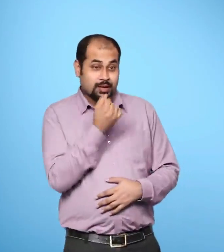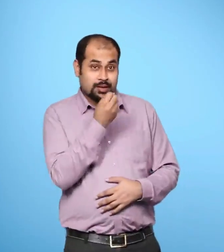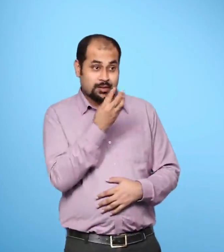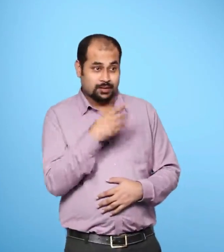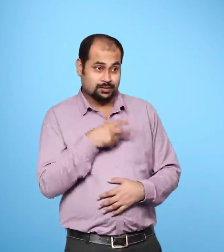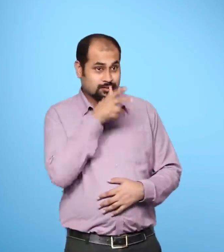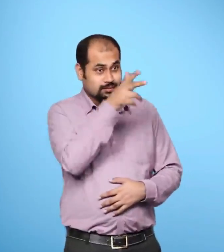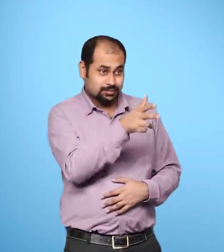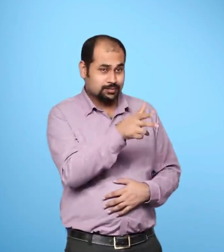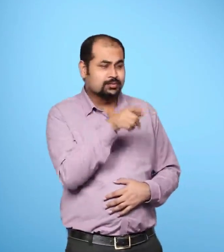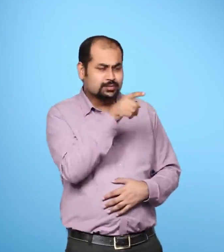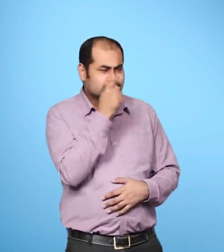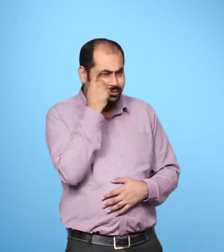number. Guess the breakup.